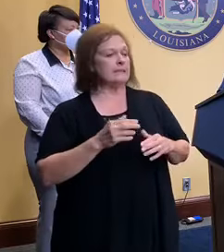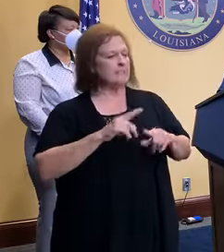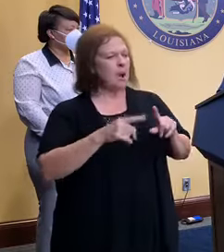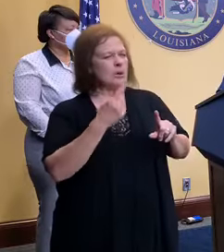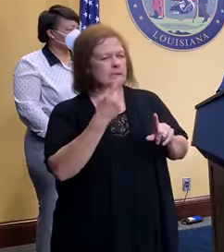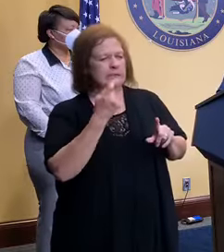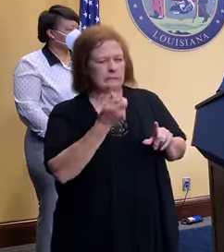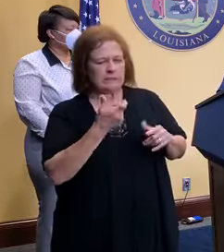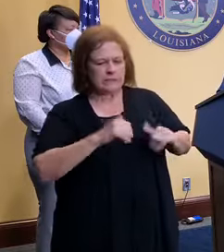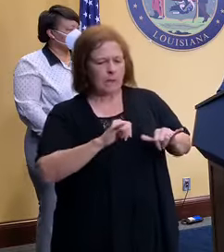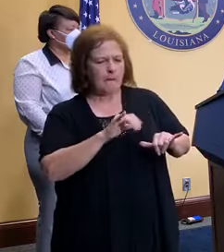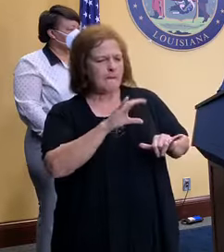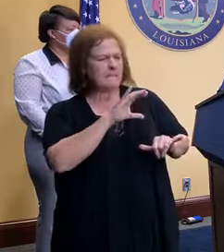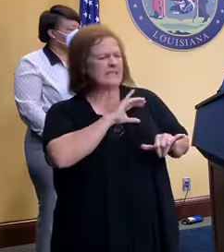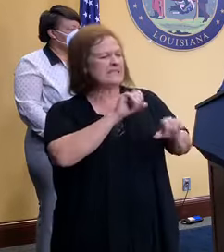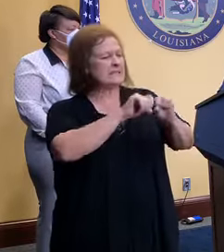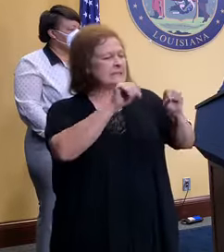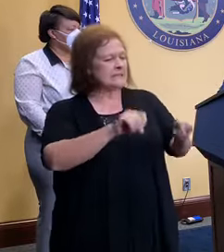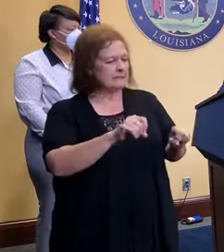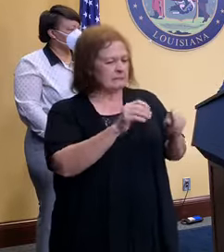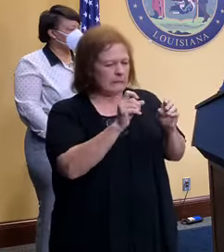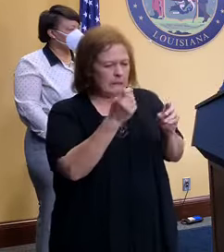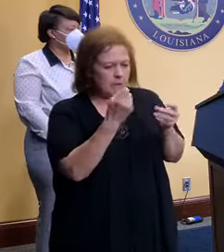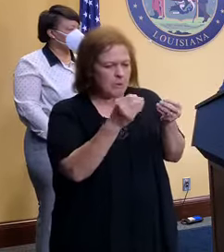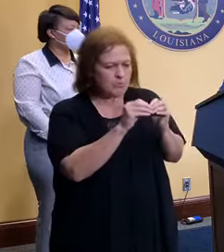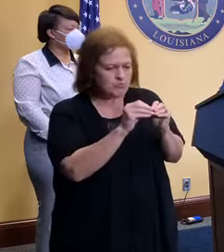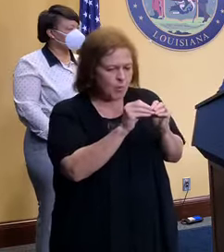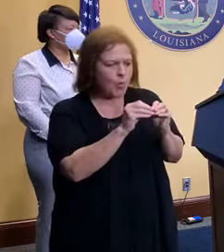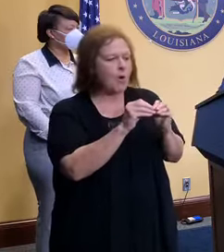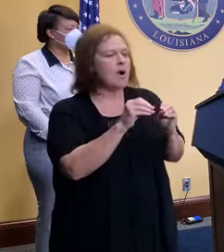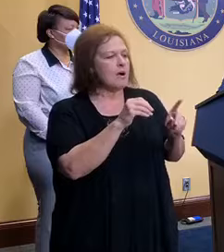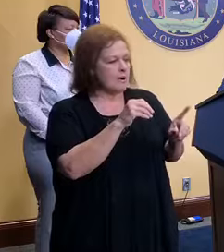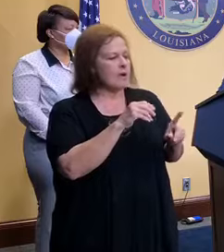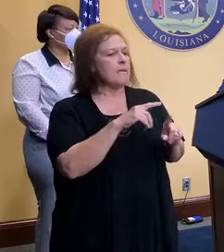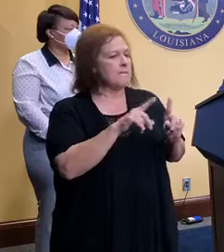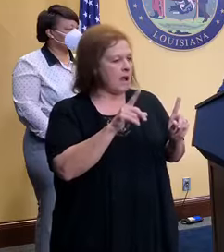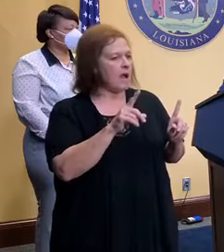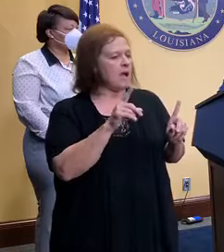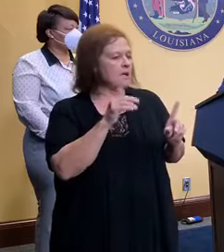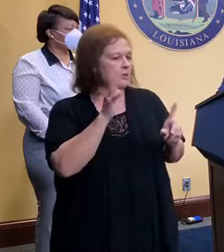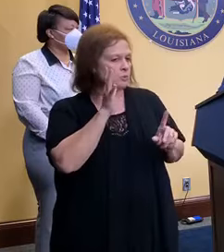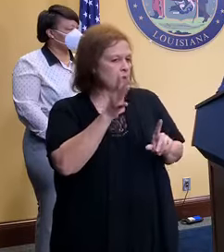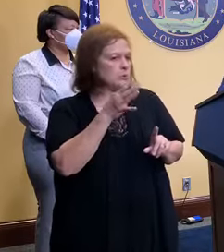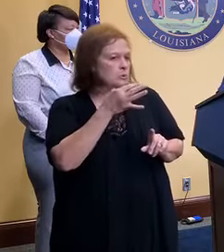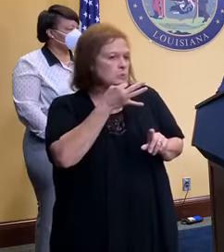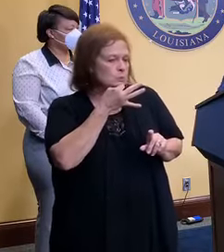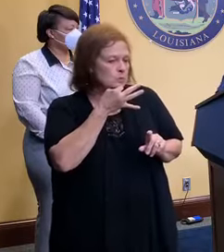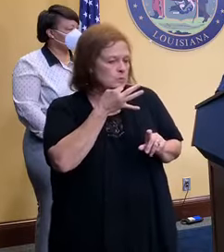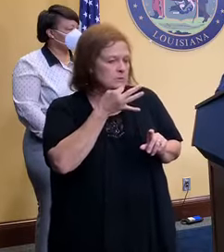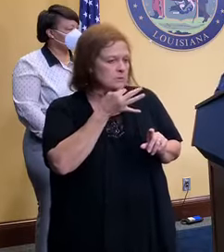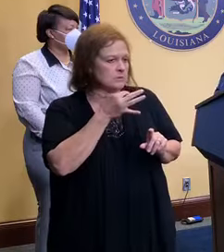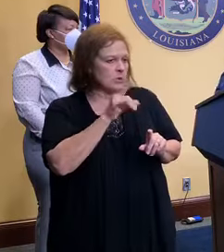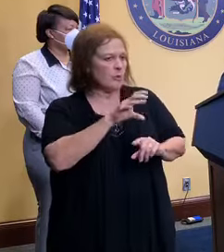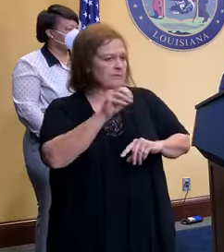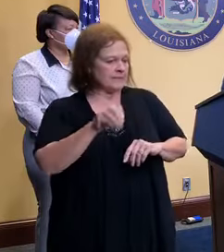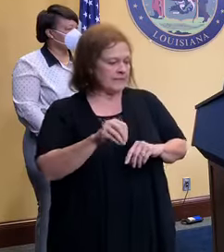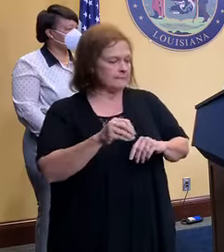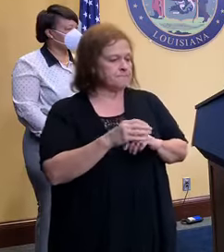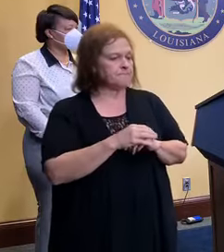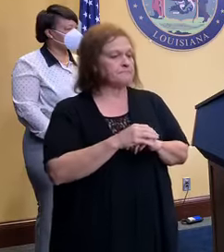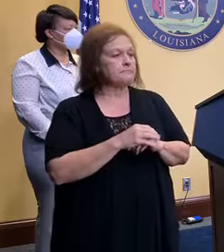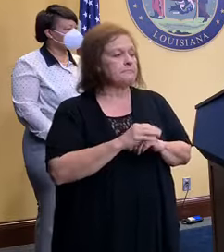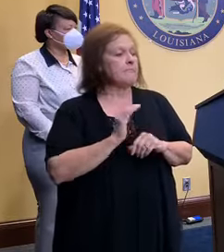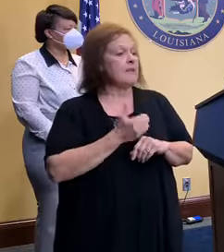still working on, but for the majority of the reporting, it is available, especially our calls for service. And